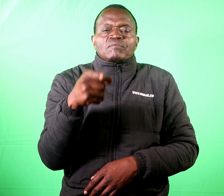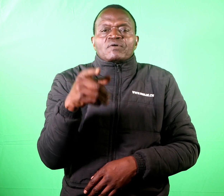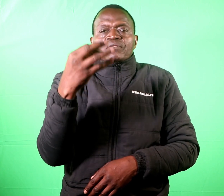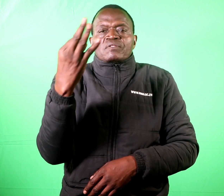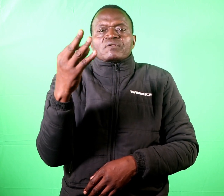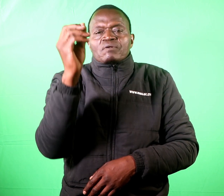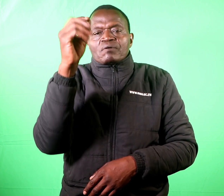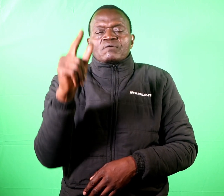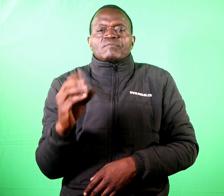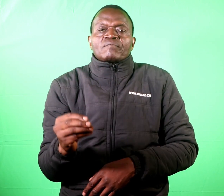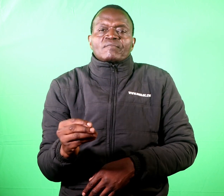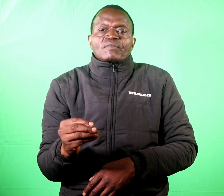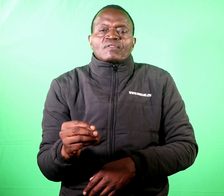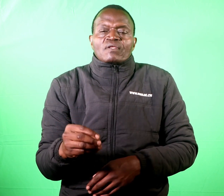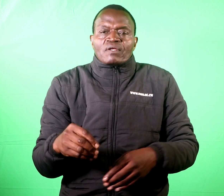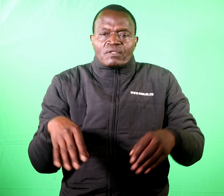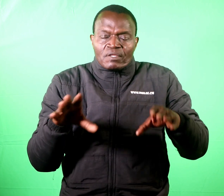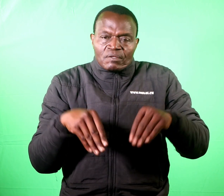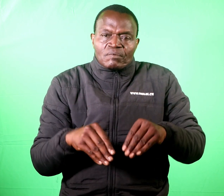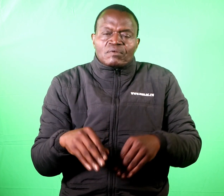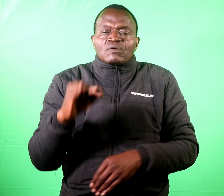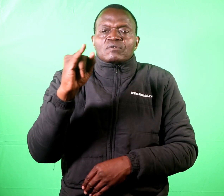34.3%, and employment or job creation,